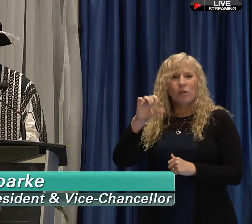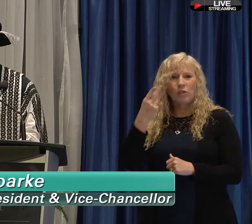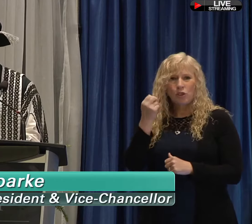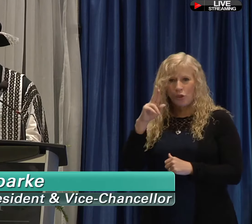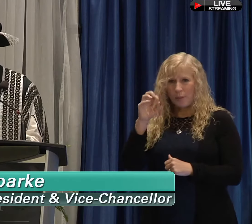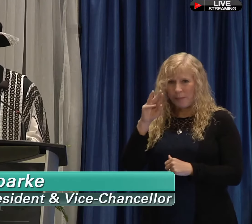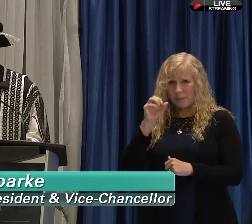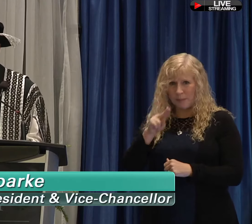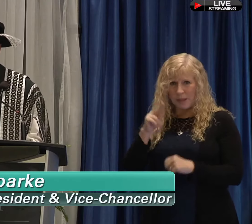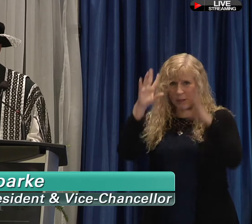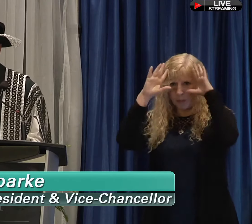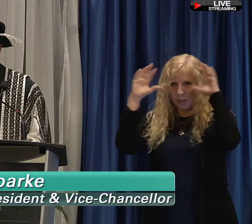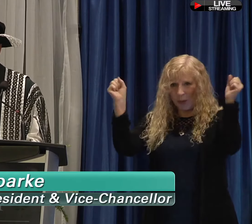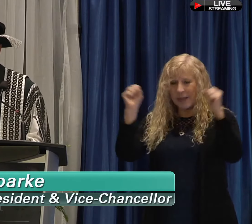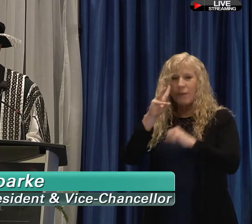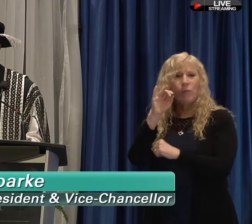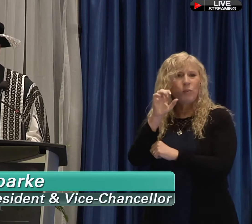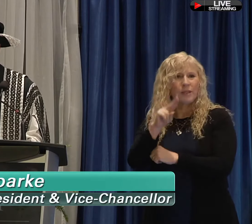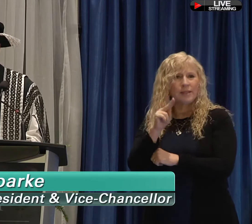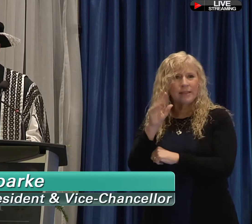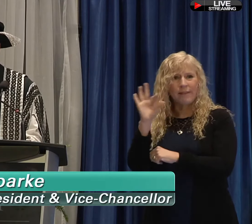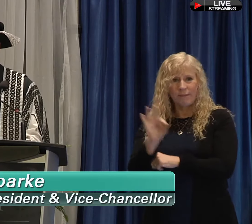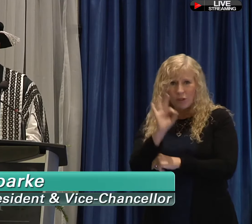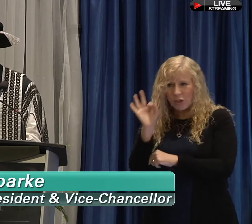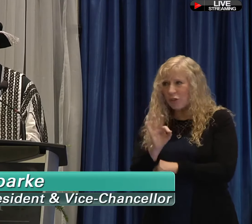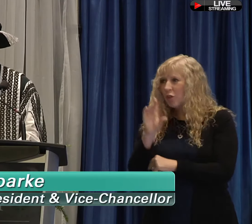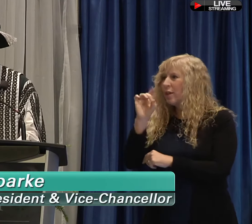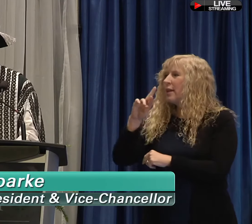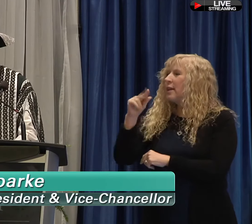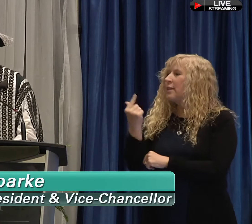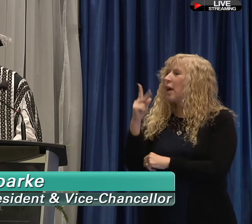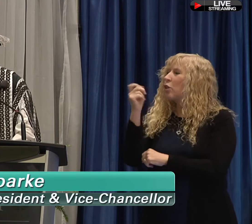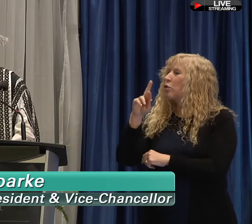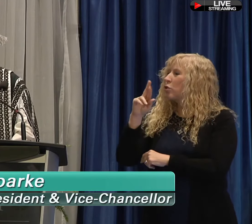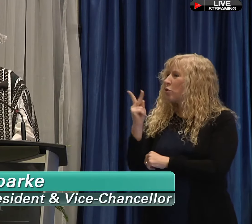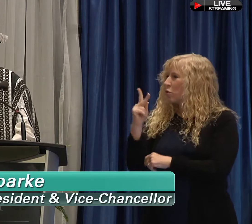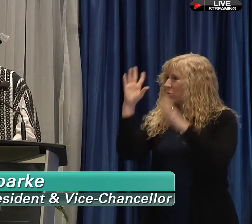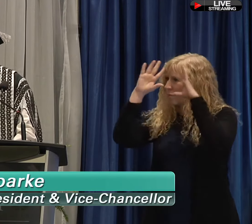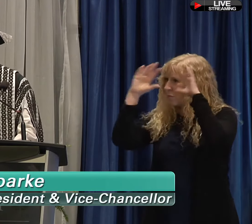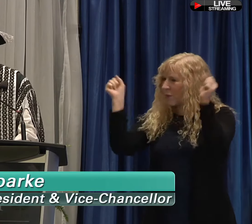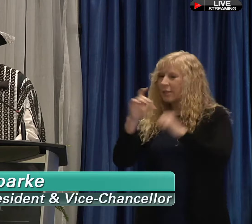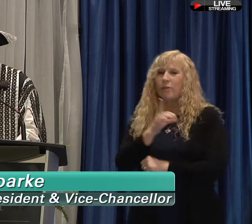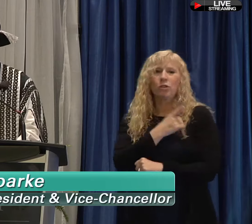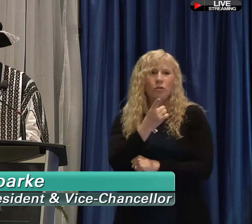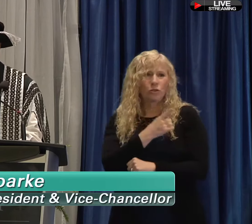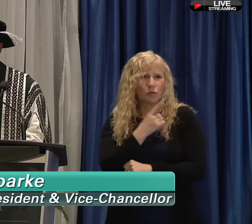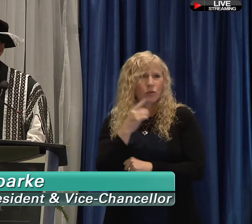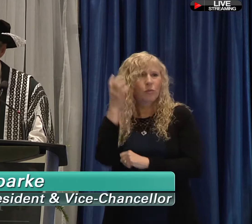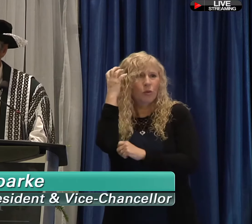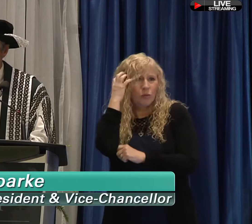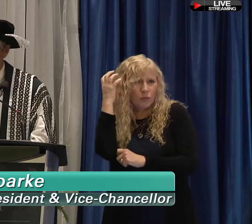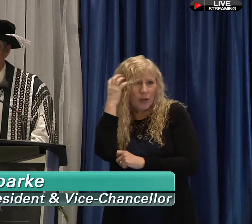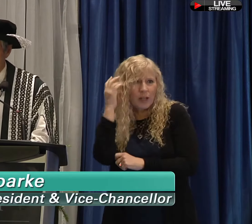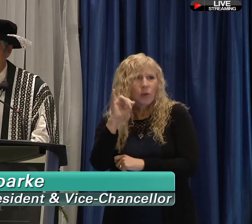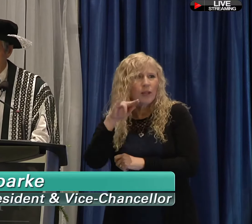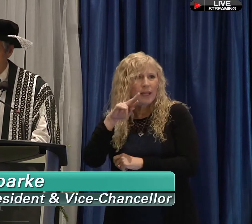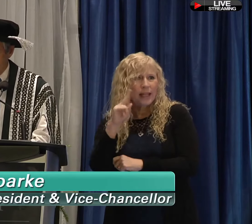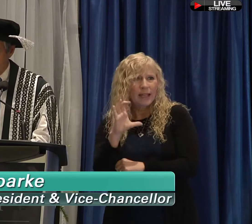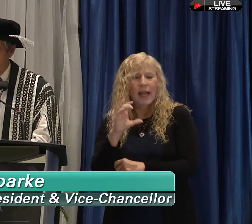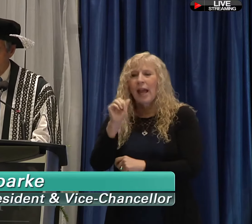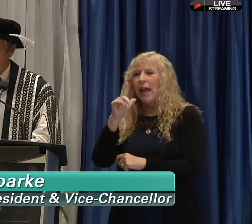Wilson Furniture. Doug Kirk, the president of Durham Radio Inc. Alex and